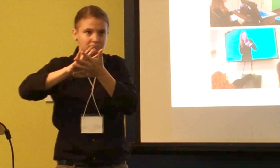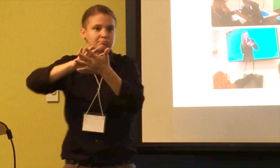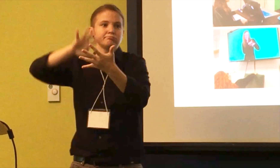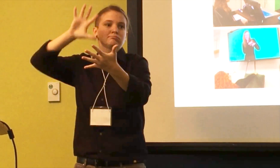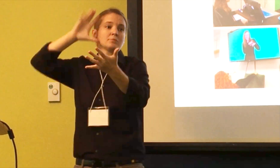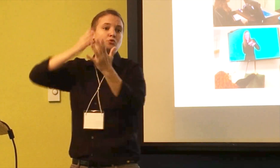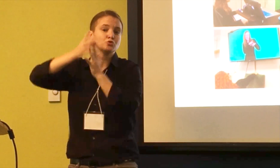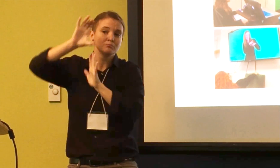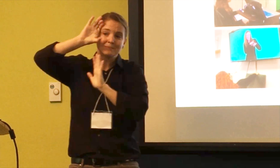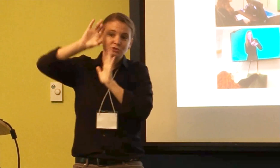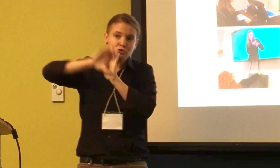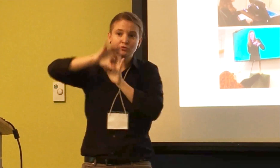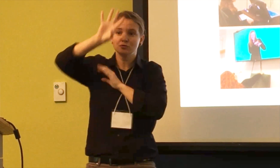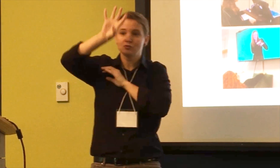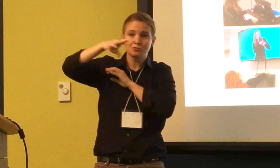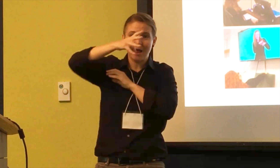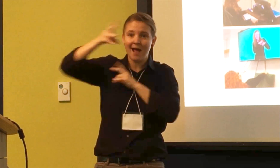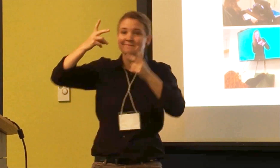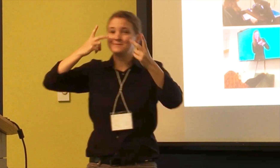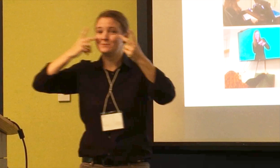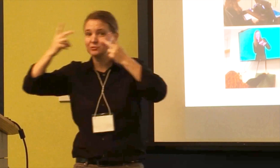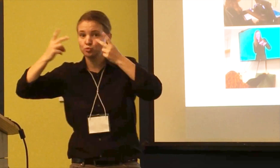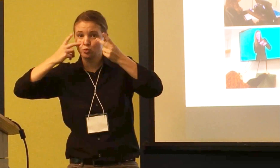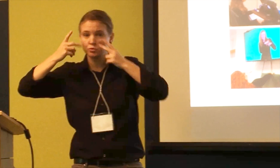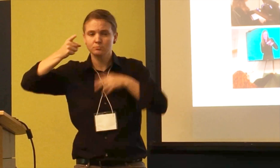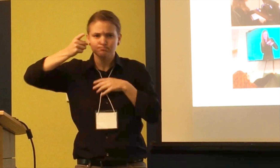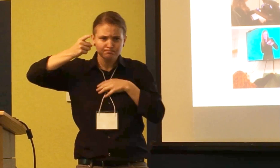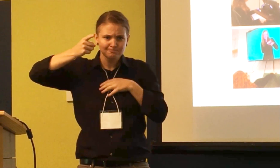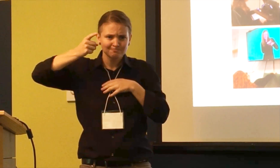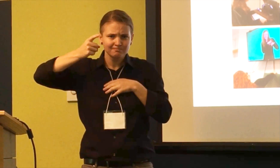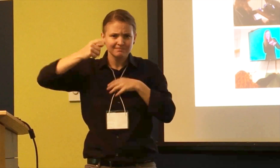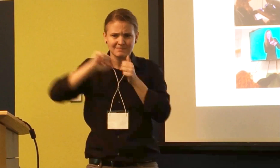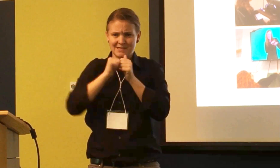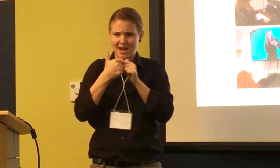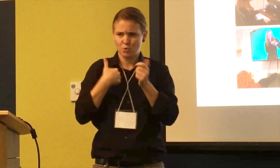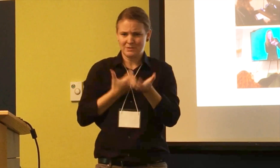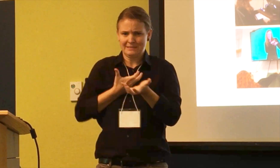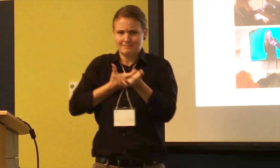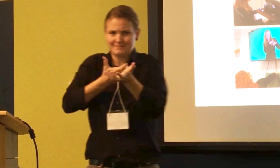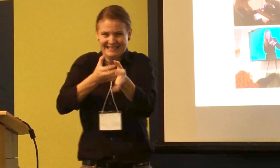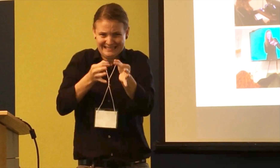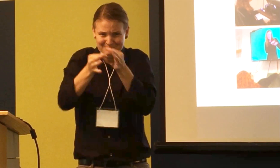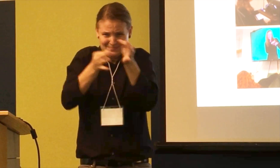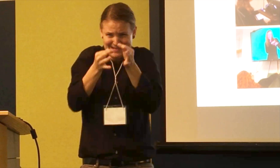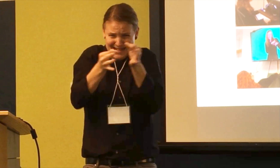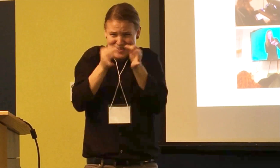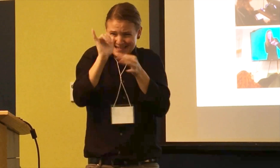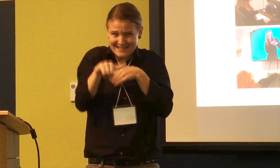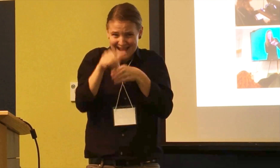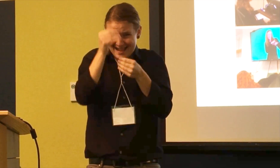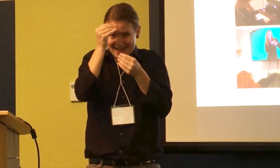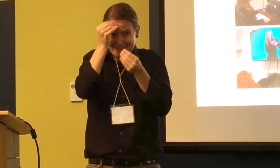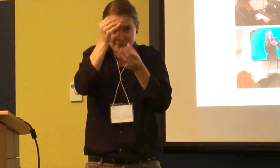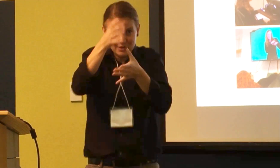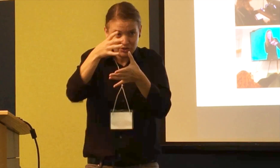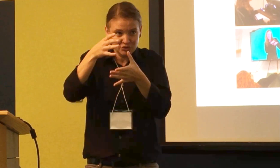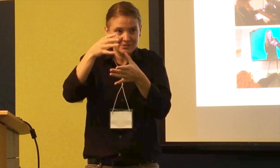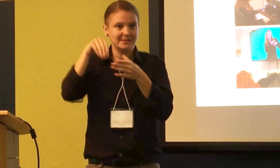close, hard look at a given concept, and also stepping back and thinking about how that concept is